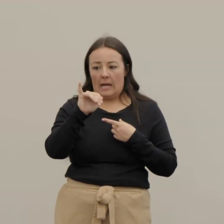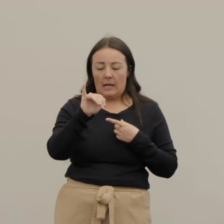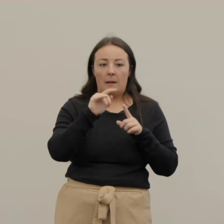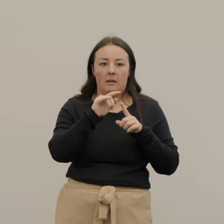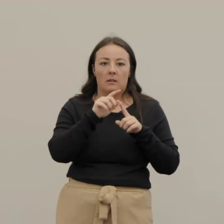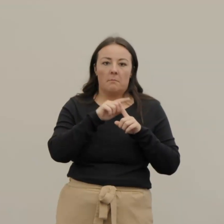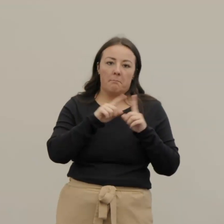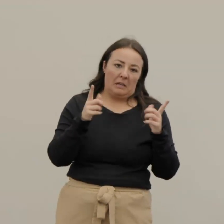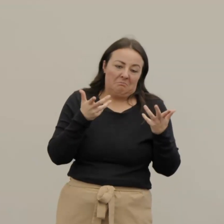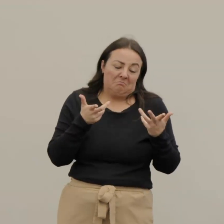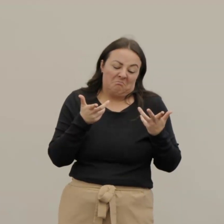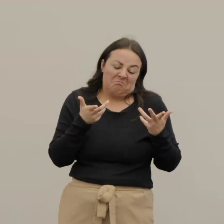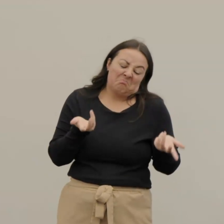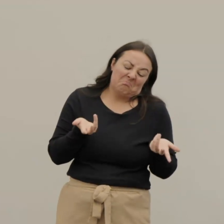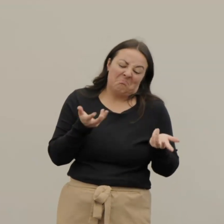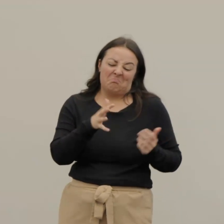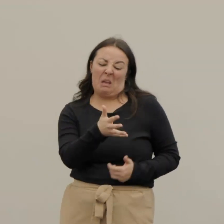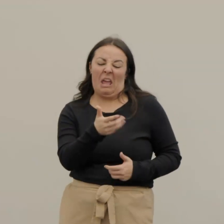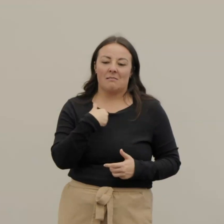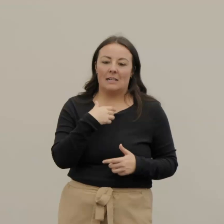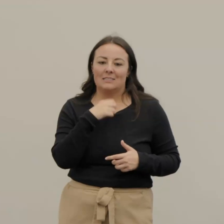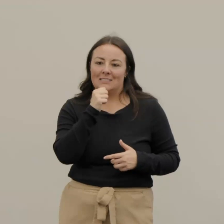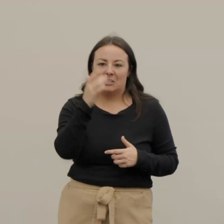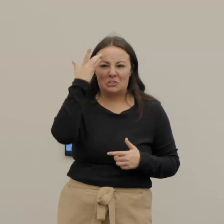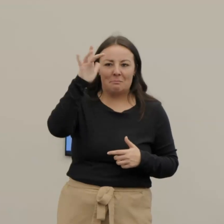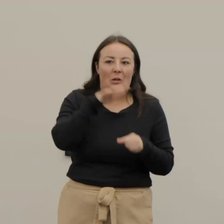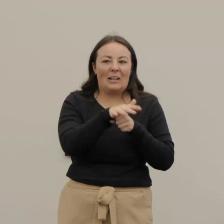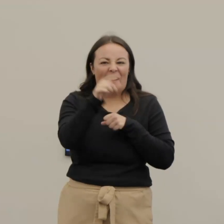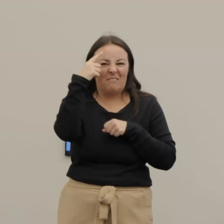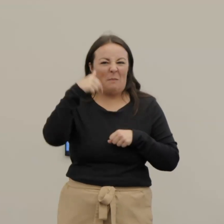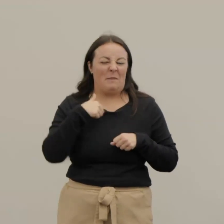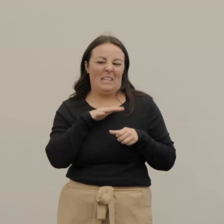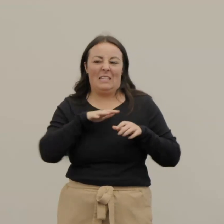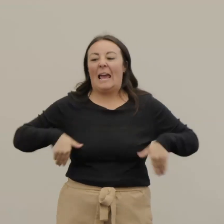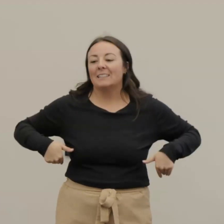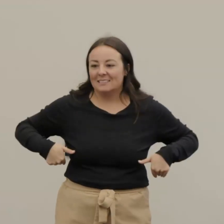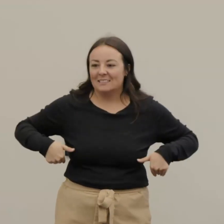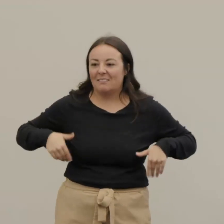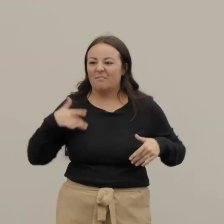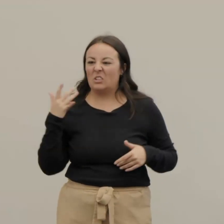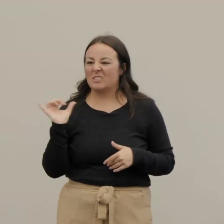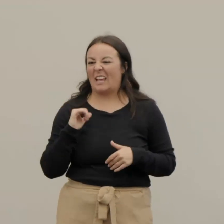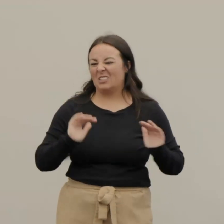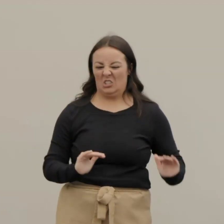like, it's not smart enough for me yet. It feels like a toddler. Was there another